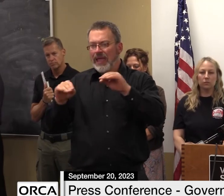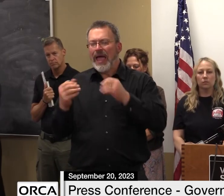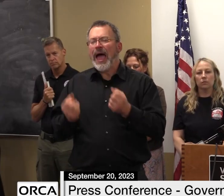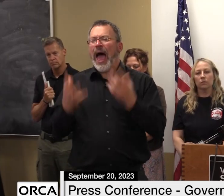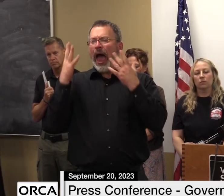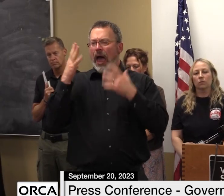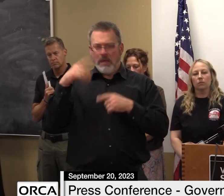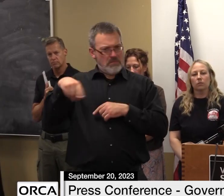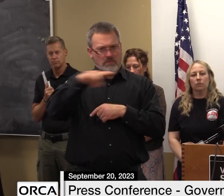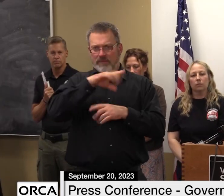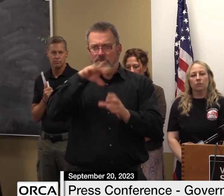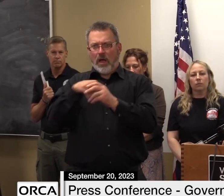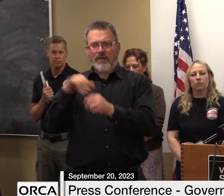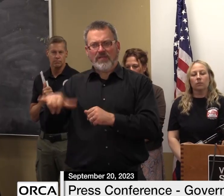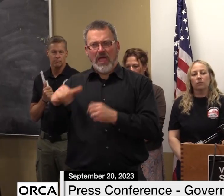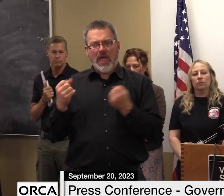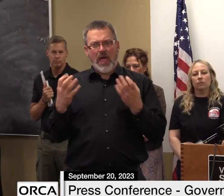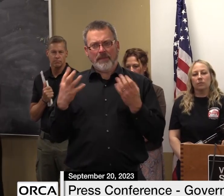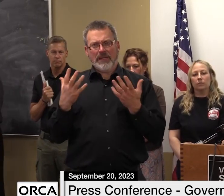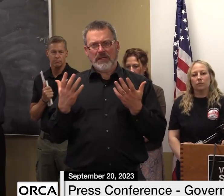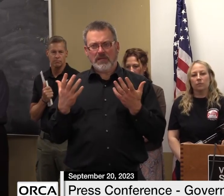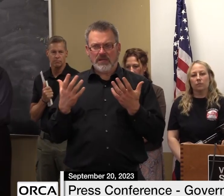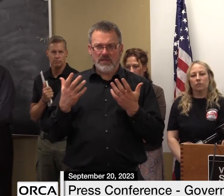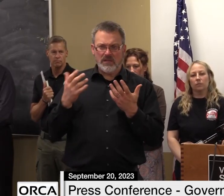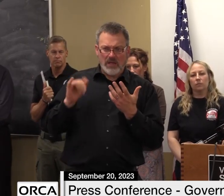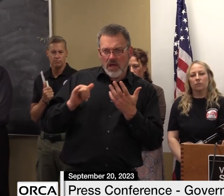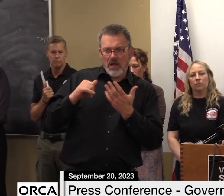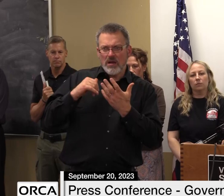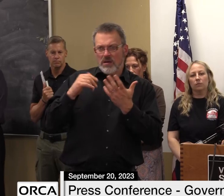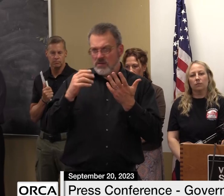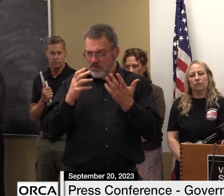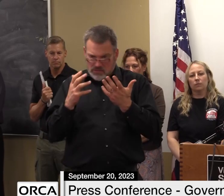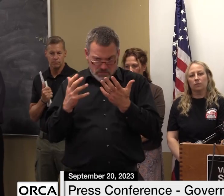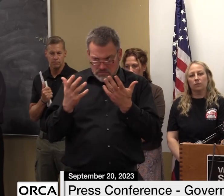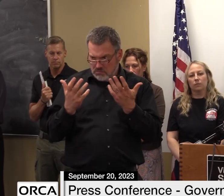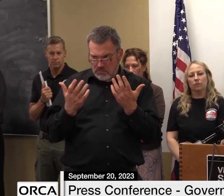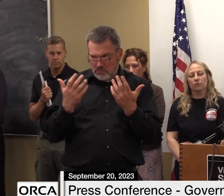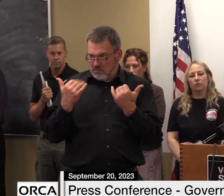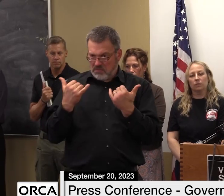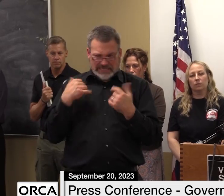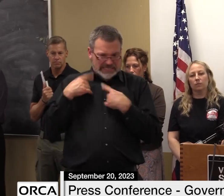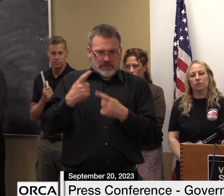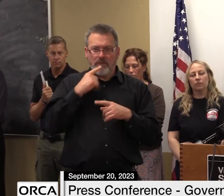in motels right now through that program because of the flood?